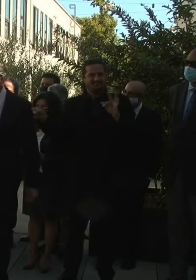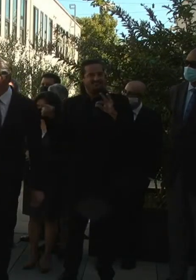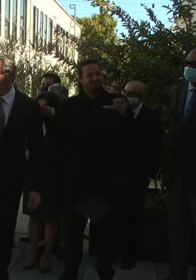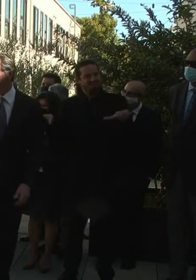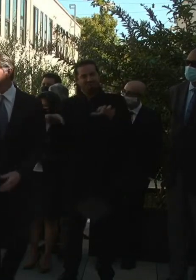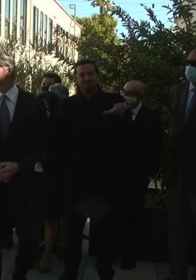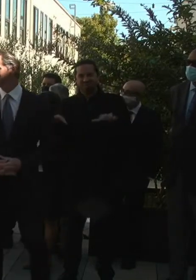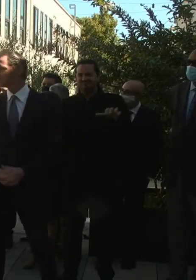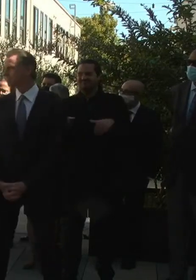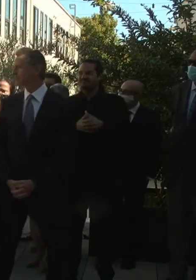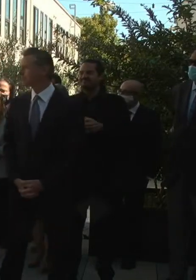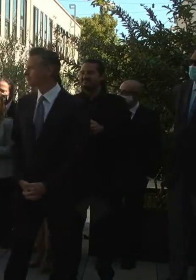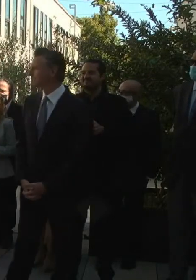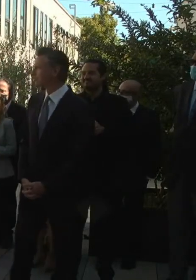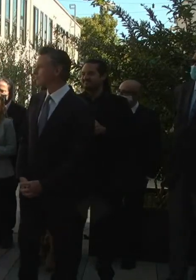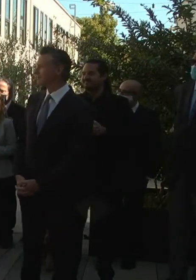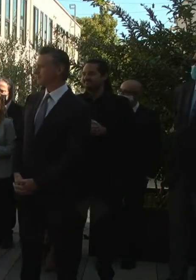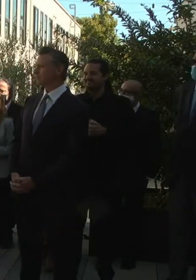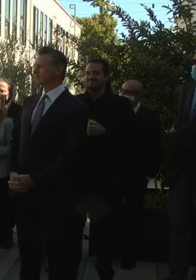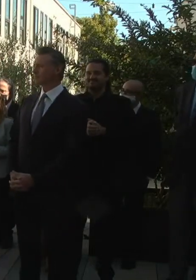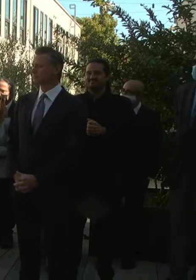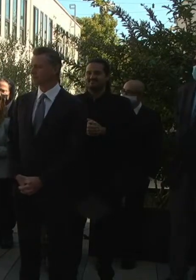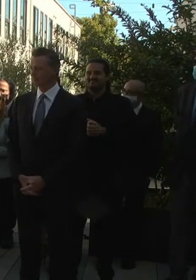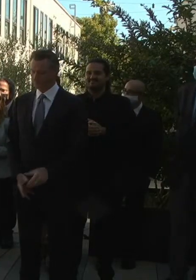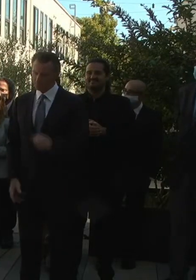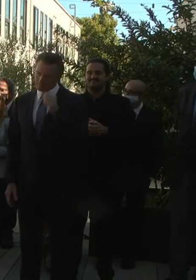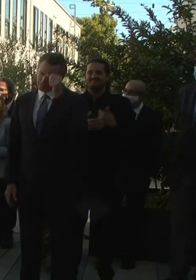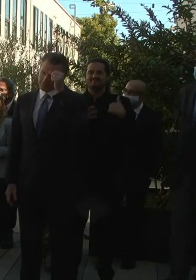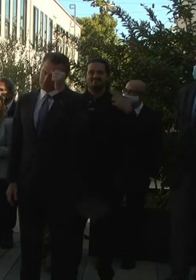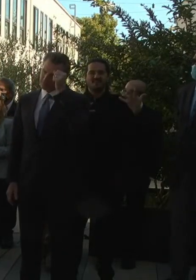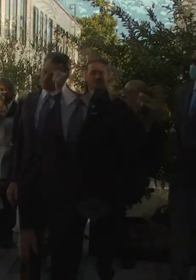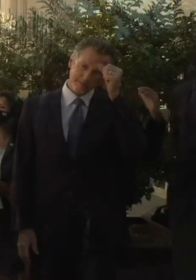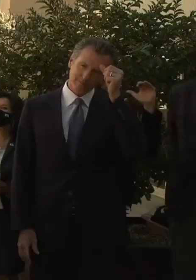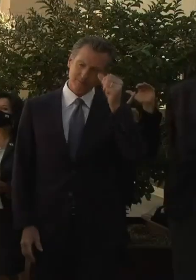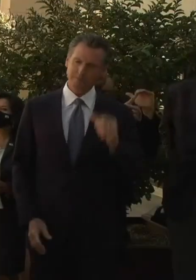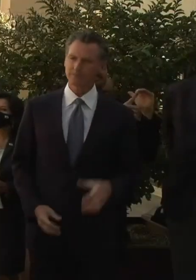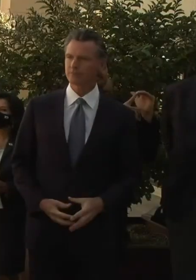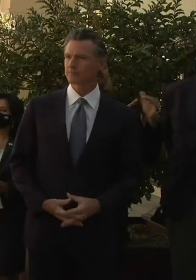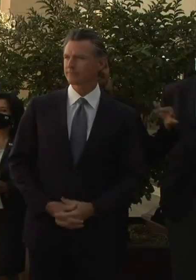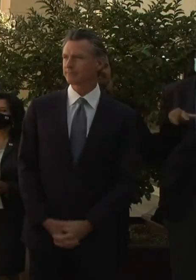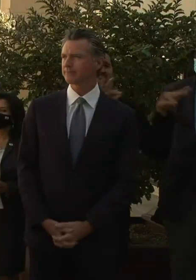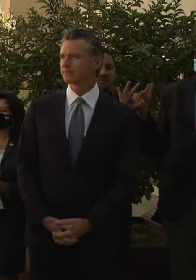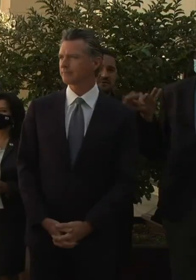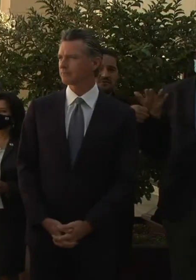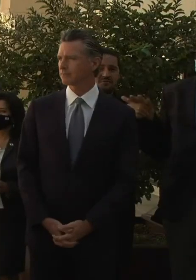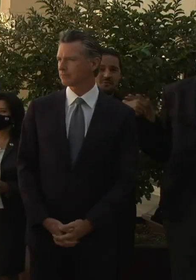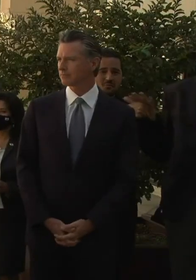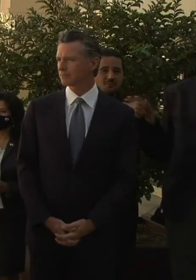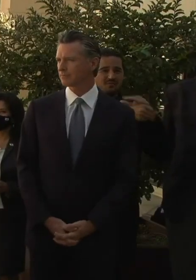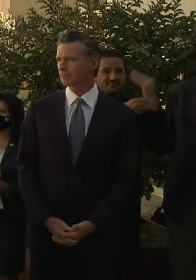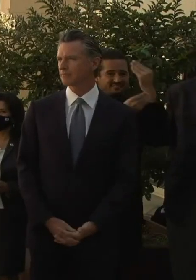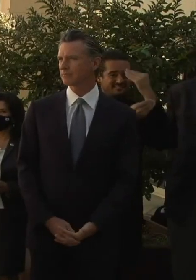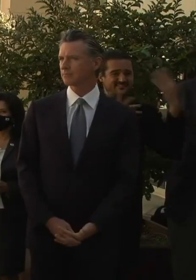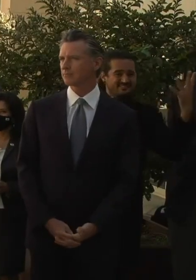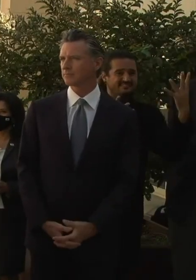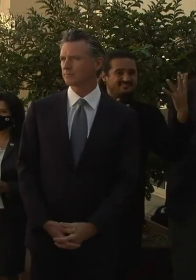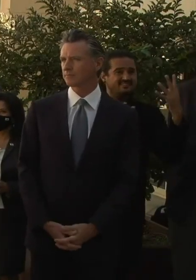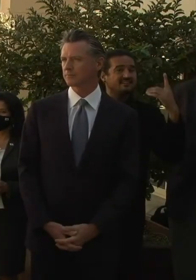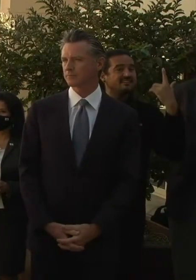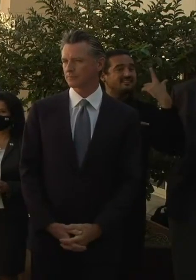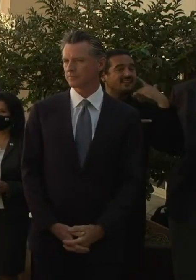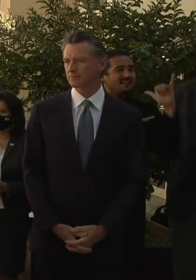issue. I just wanted to provide an important local clarification. Oakland, California is one of the very few local